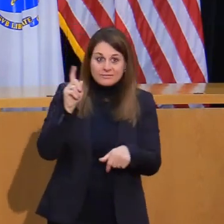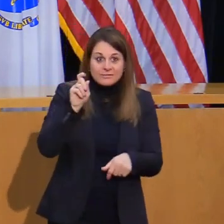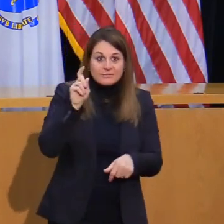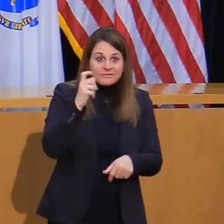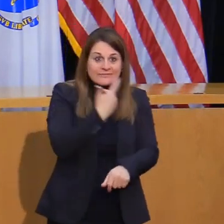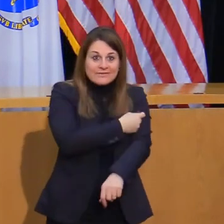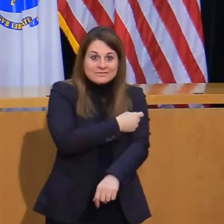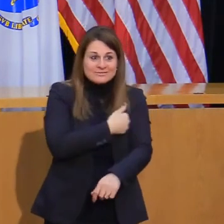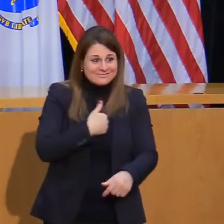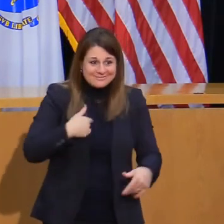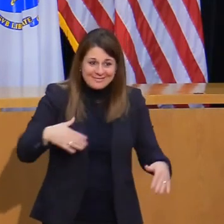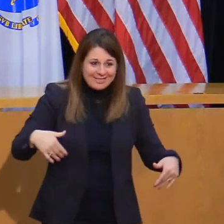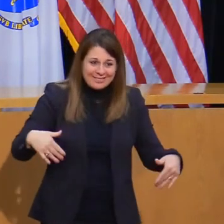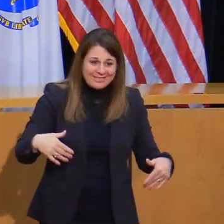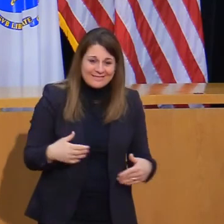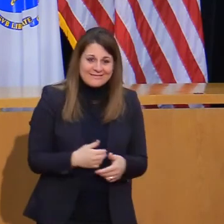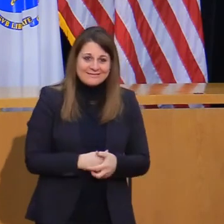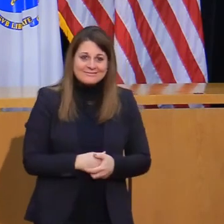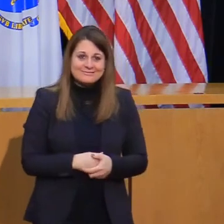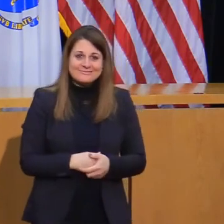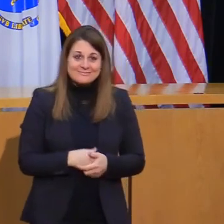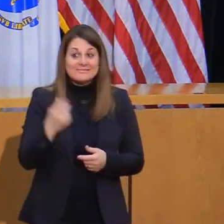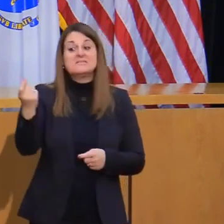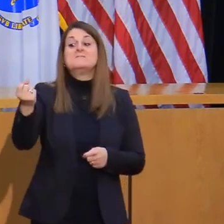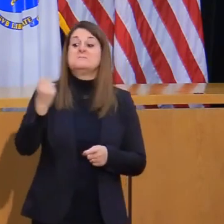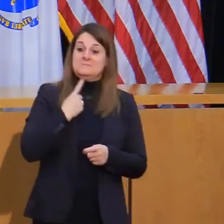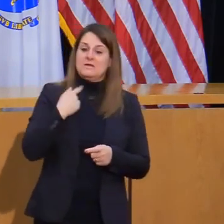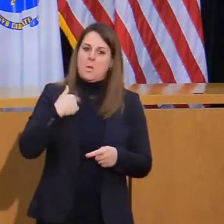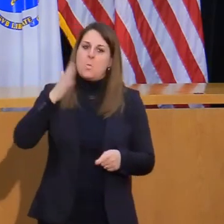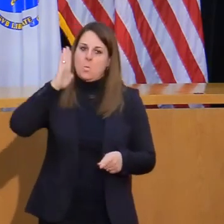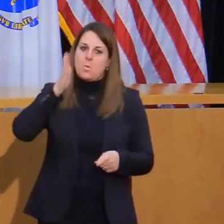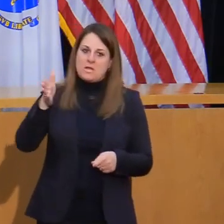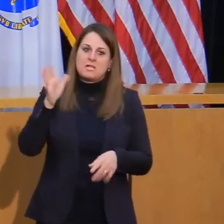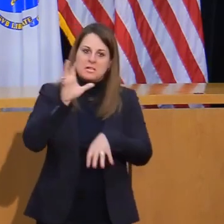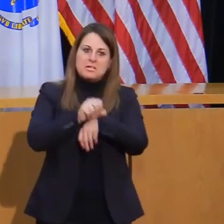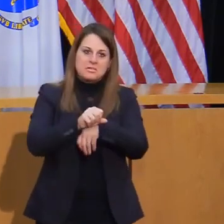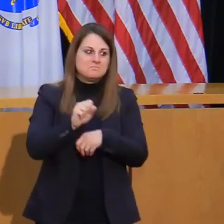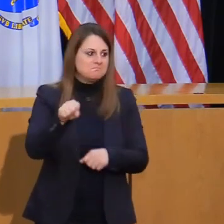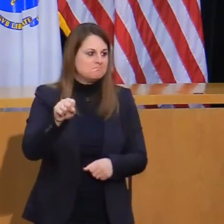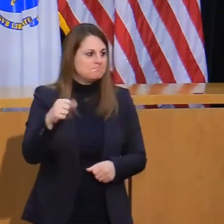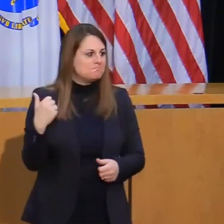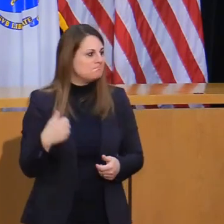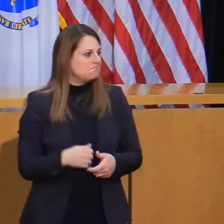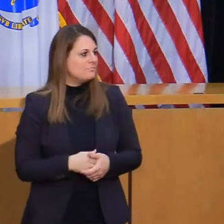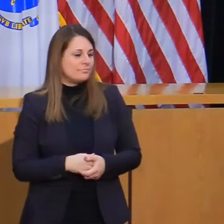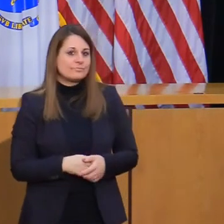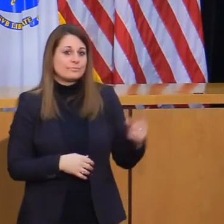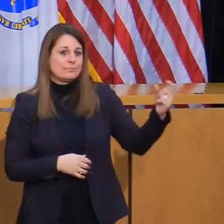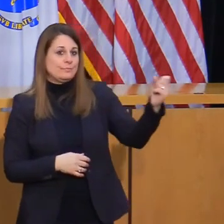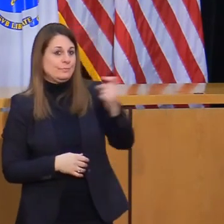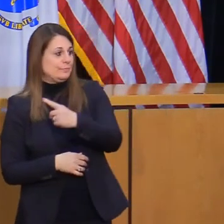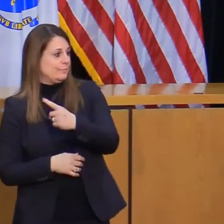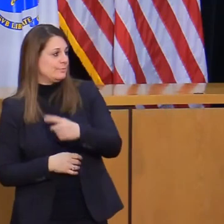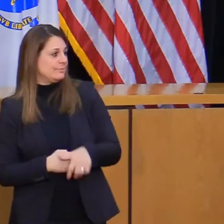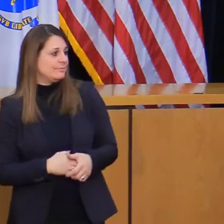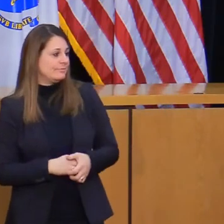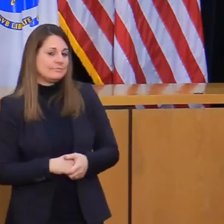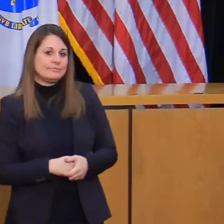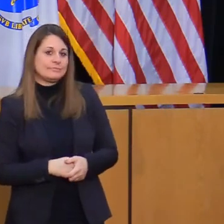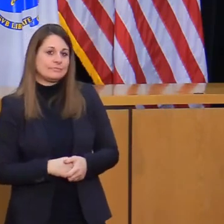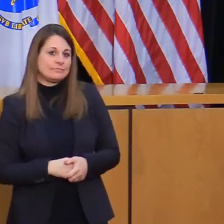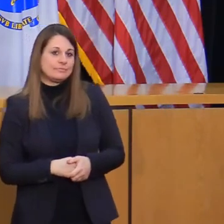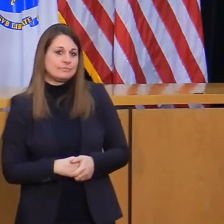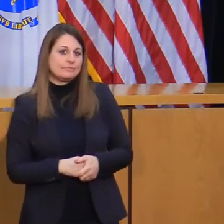do get it, I'll pursue it. Governor, sorry. Yeah. Governor, if I could ask you about something that was raised at the oversight hearing